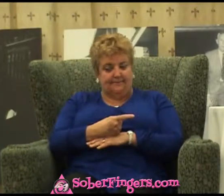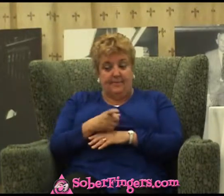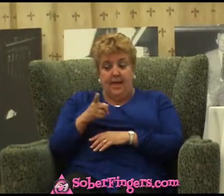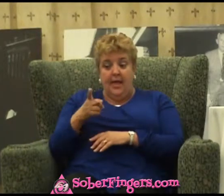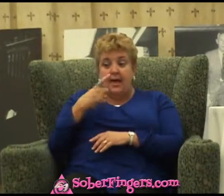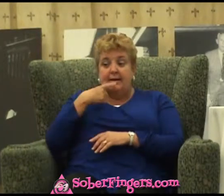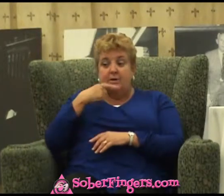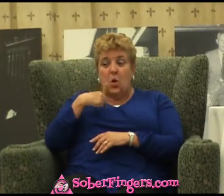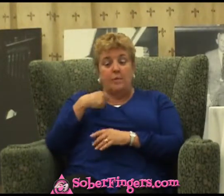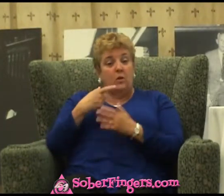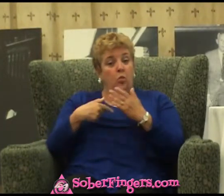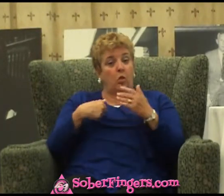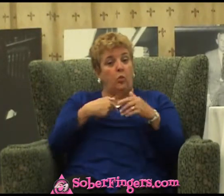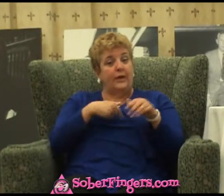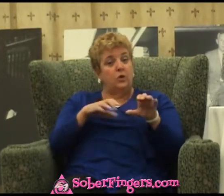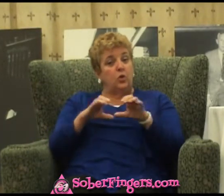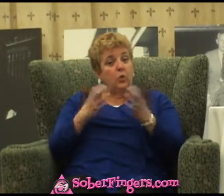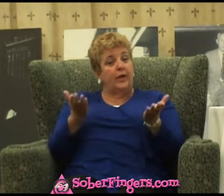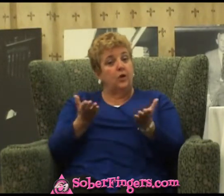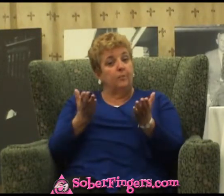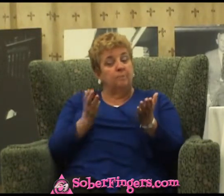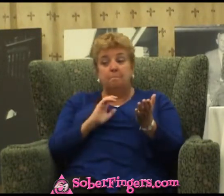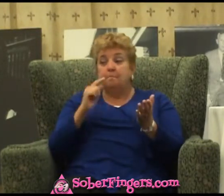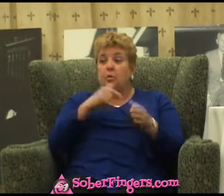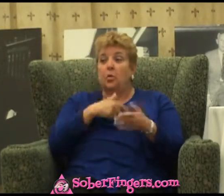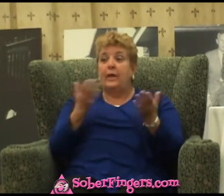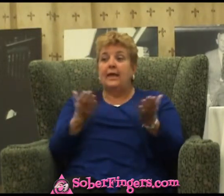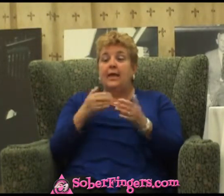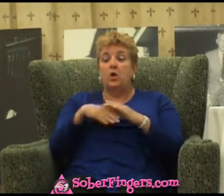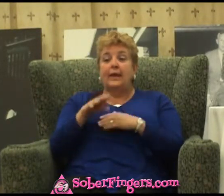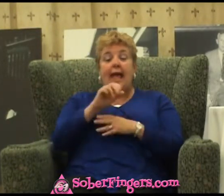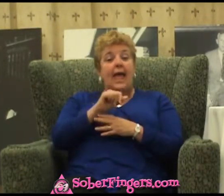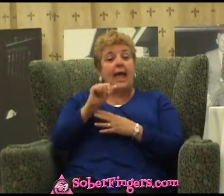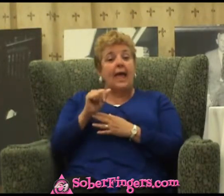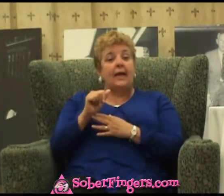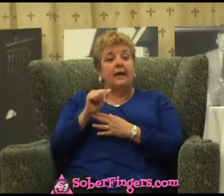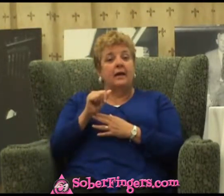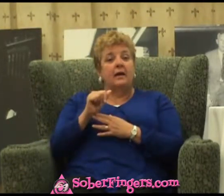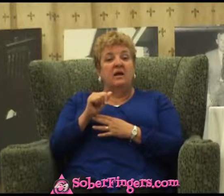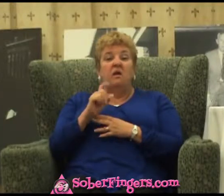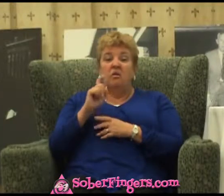here. He said, "We here in Alcoholics Anonymous go to lots of meetings.